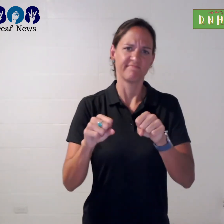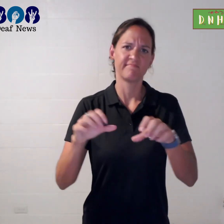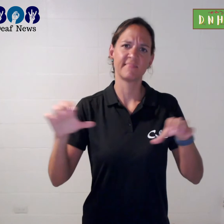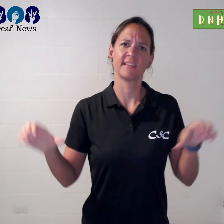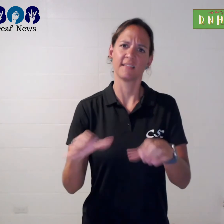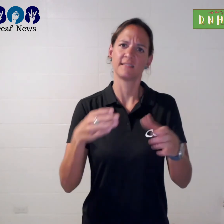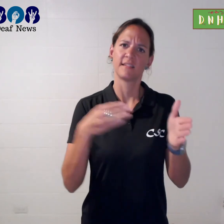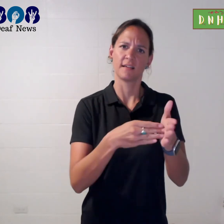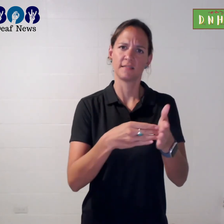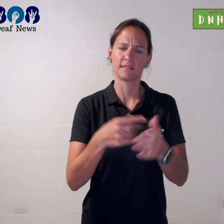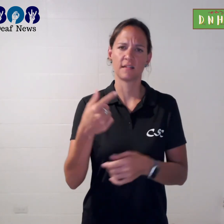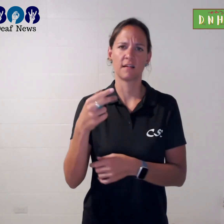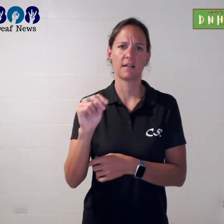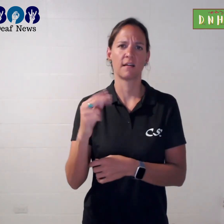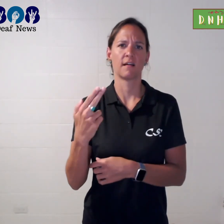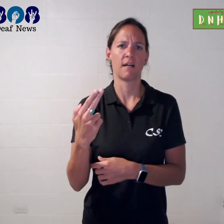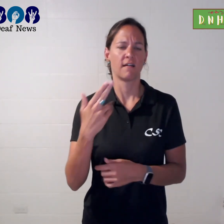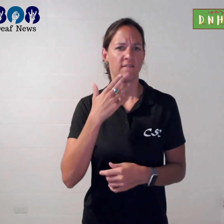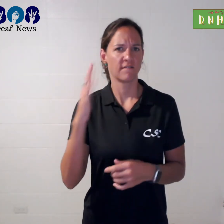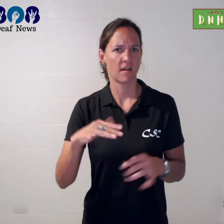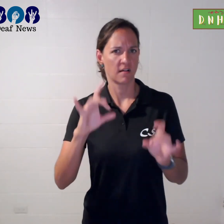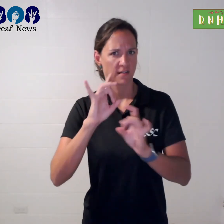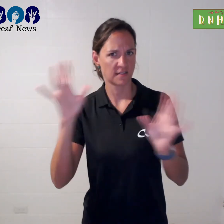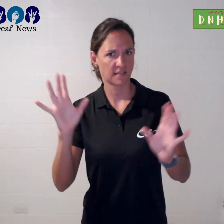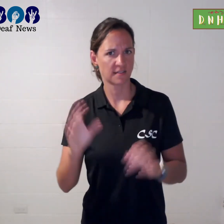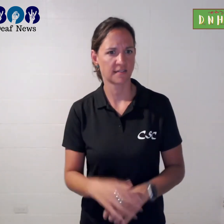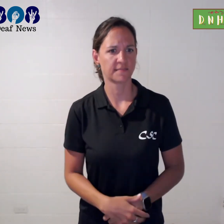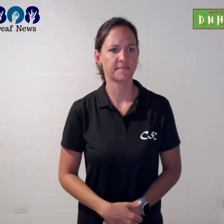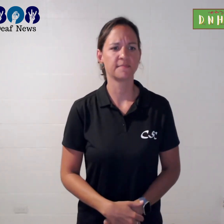Hawaii takes action against gun violence.